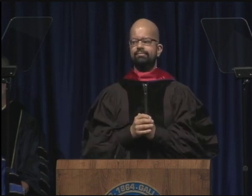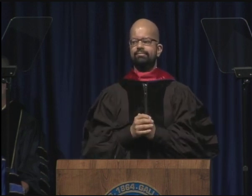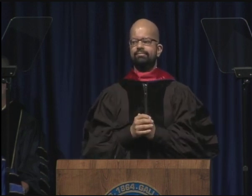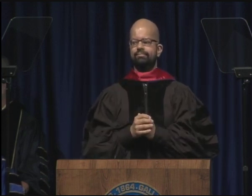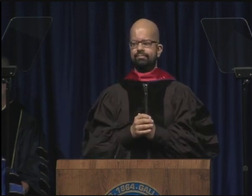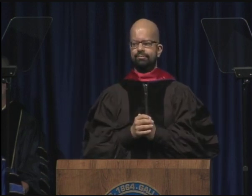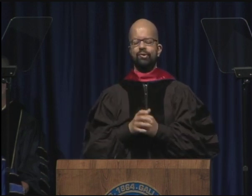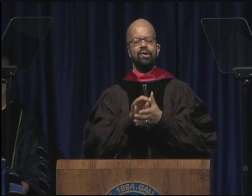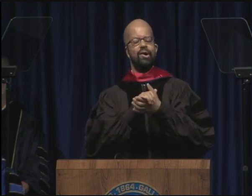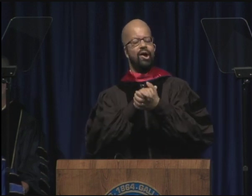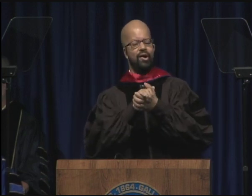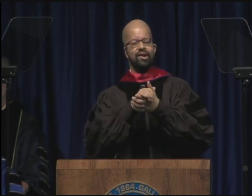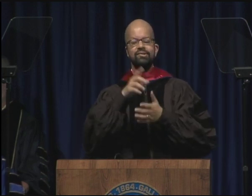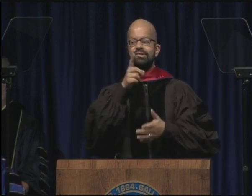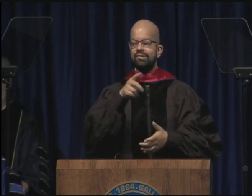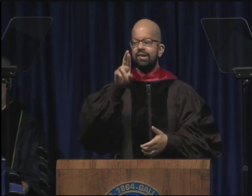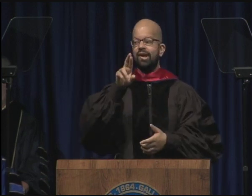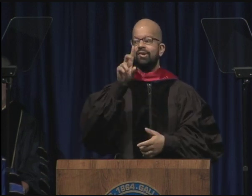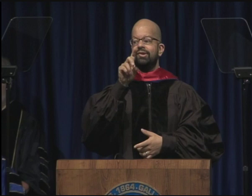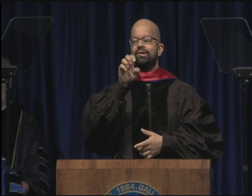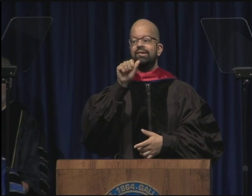years went beyond what anyone could have expected.